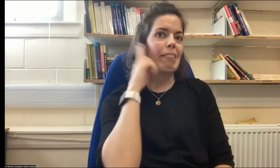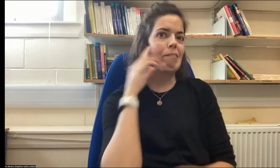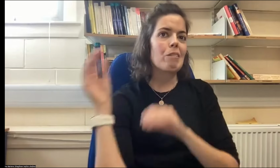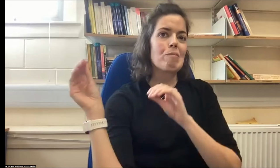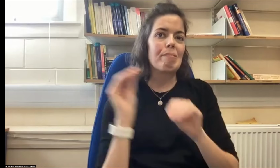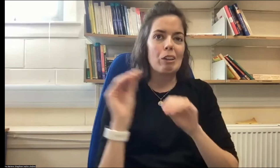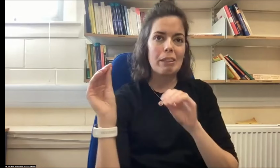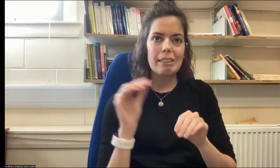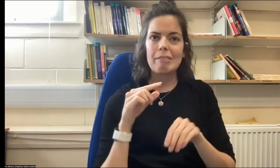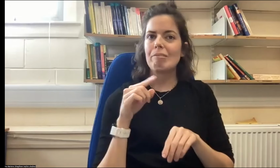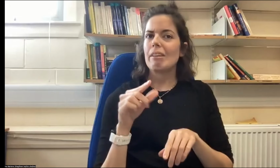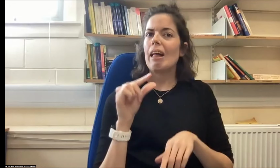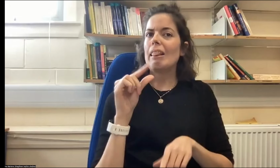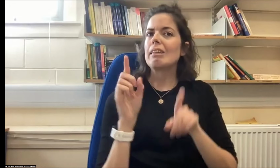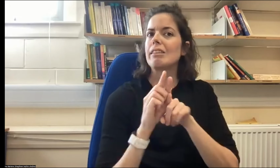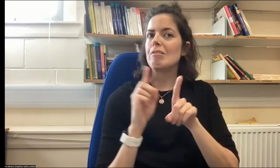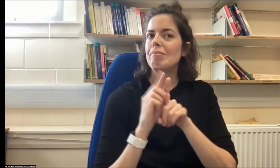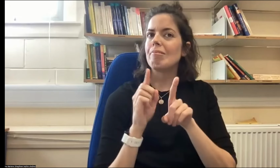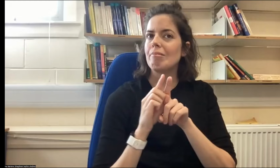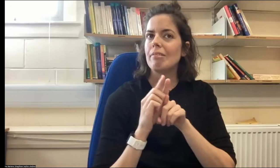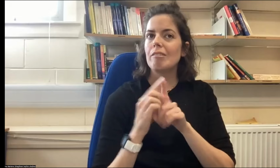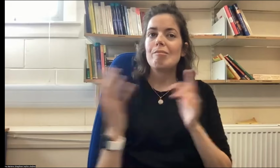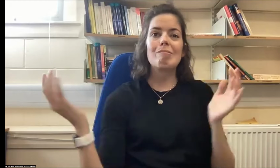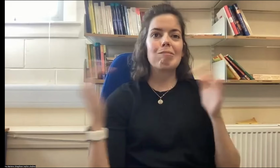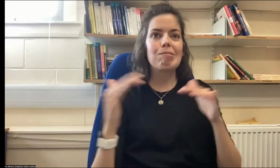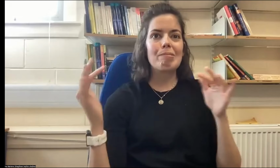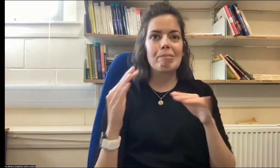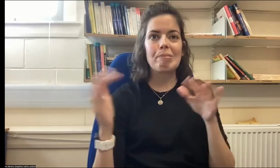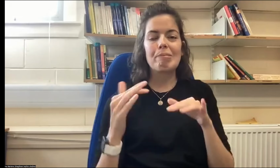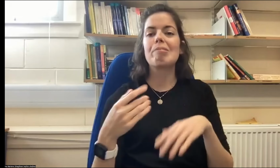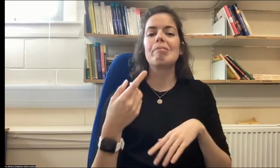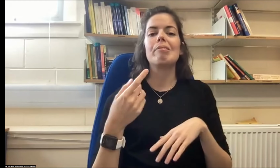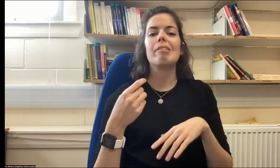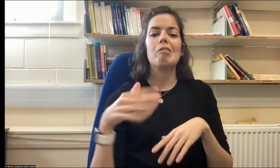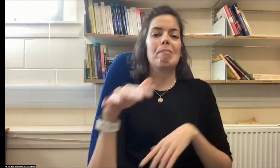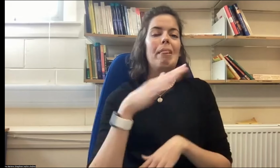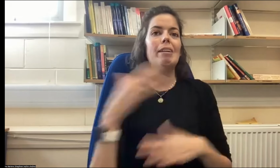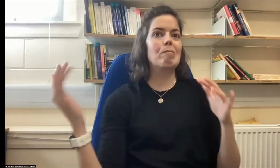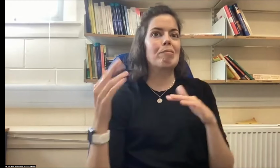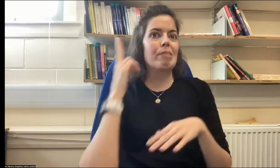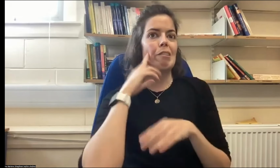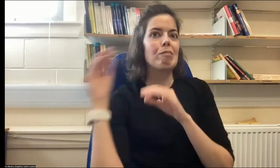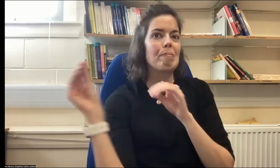And also, just as Sanchu's research on London on the Indian migrants showed, the